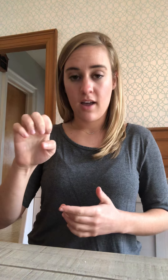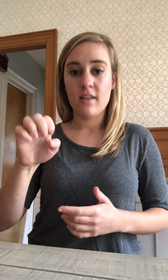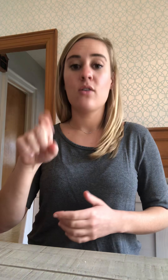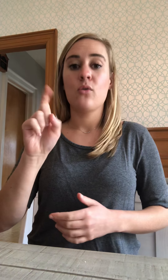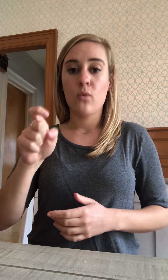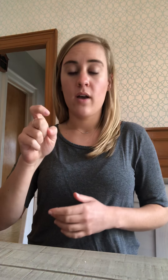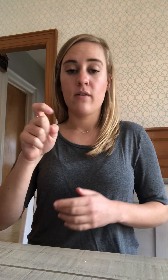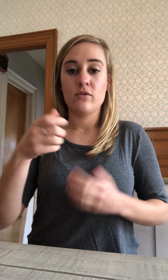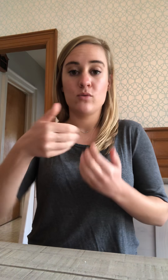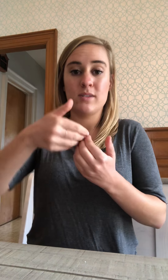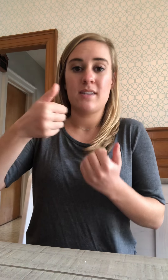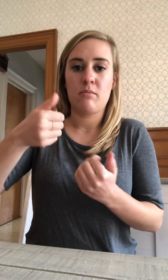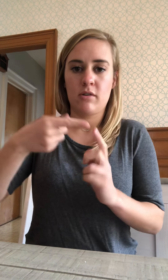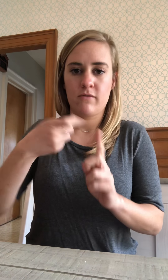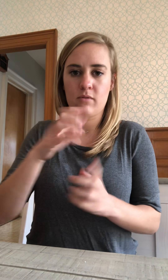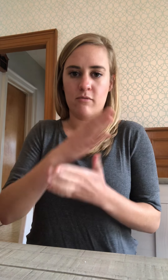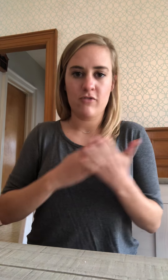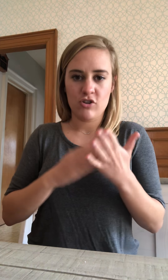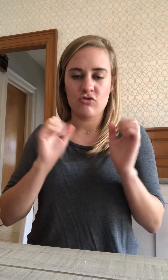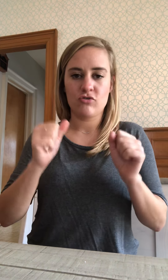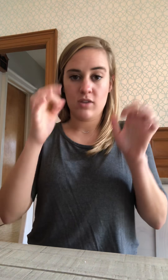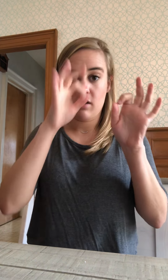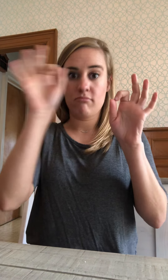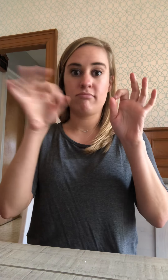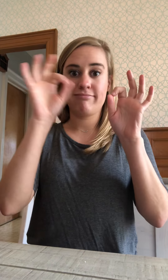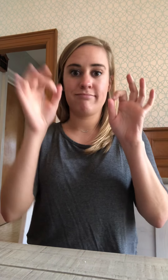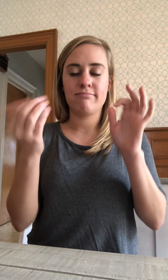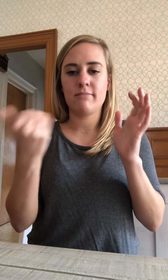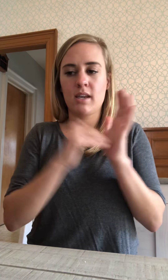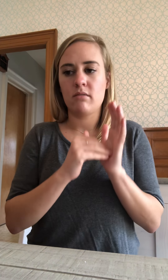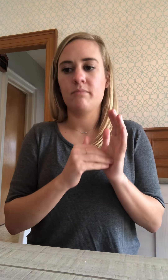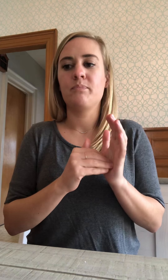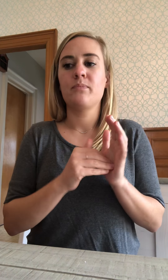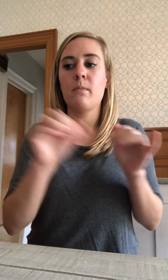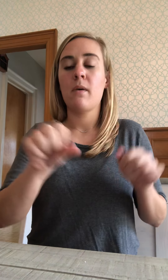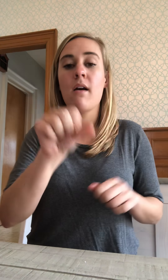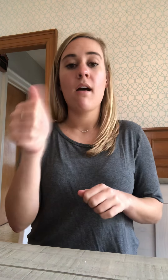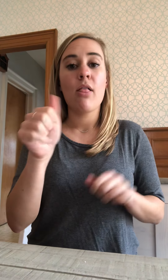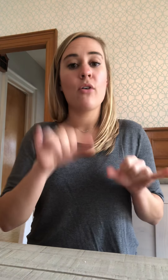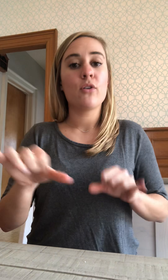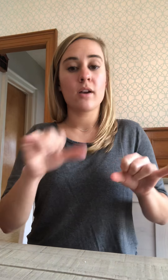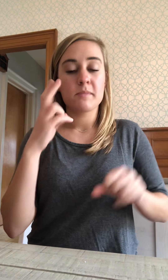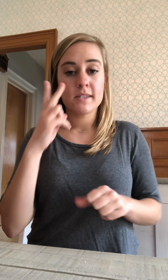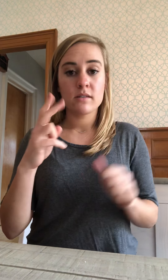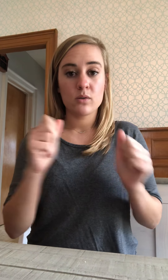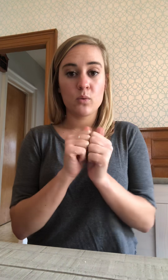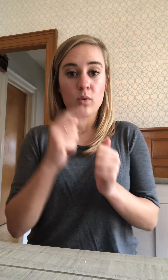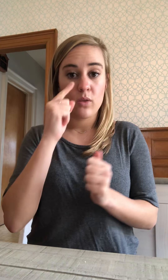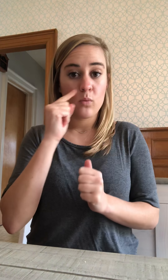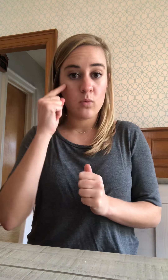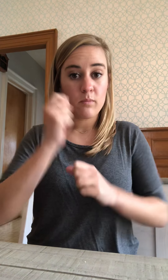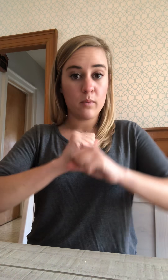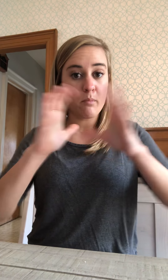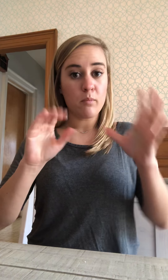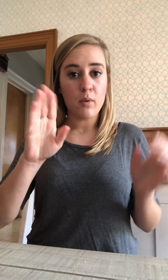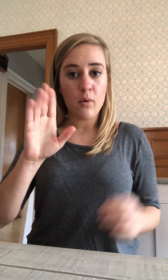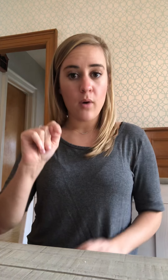eye again. Other things we commonly see with orbital blowouts, you will see